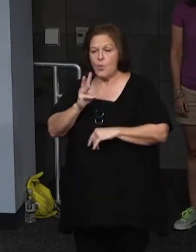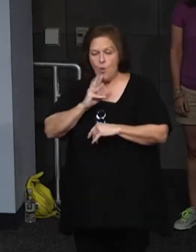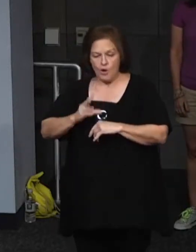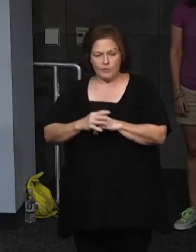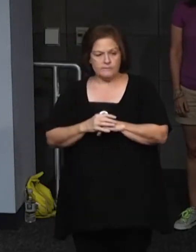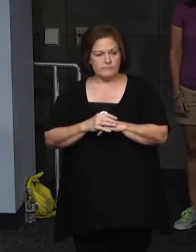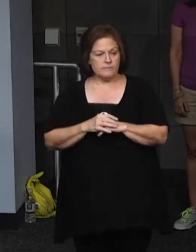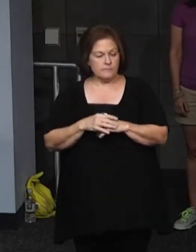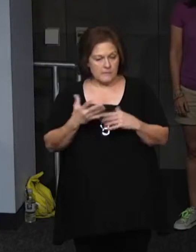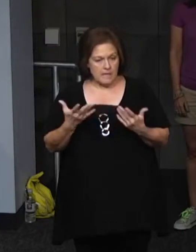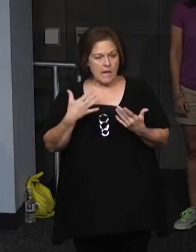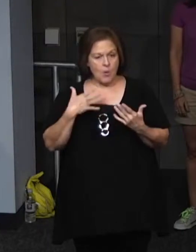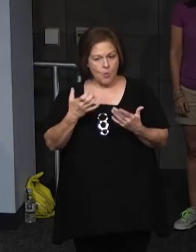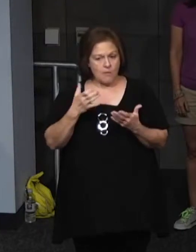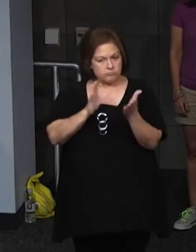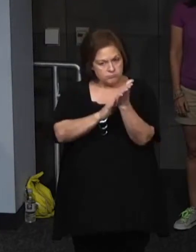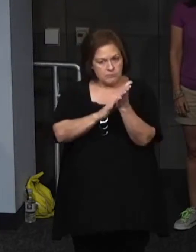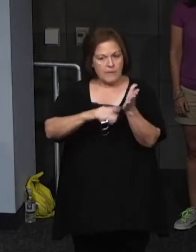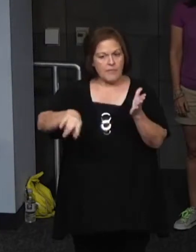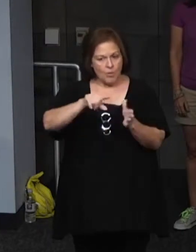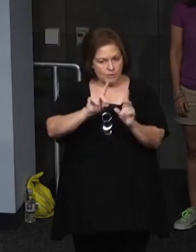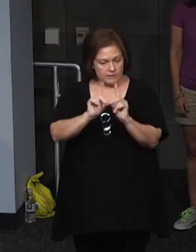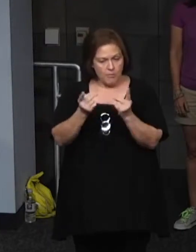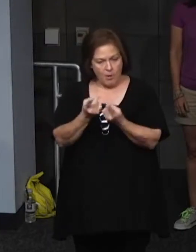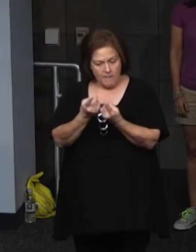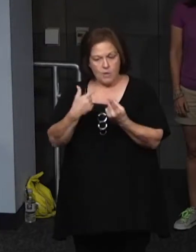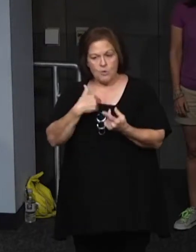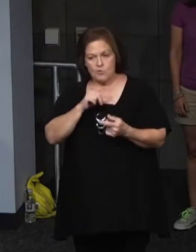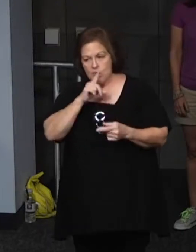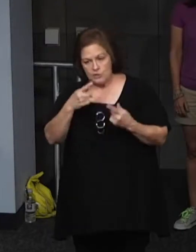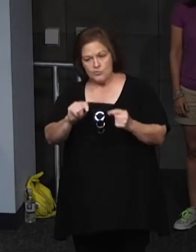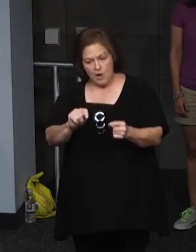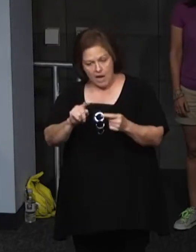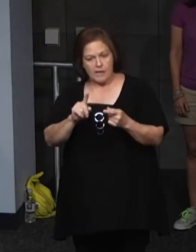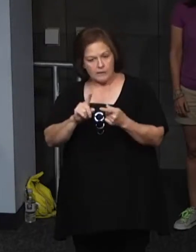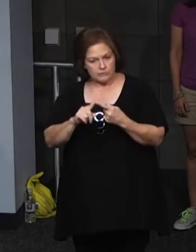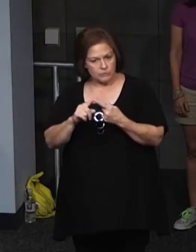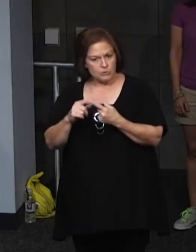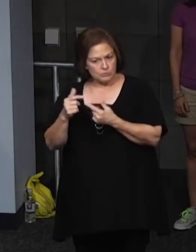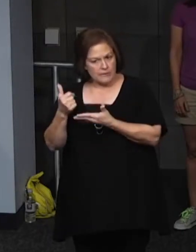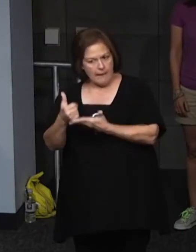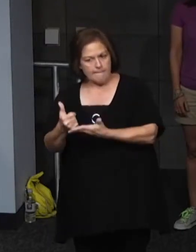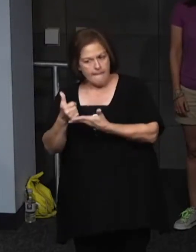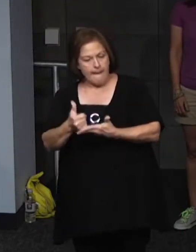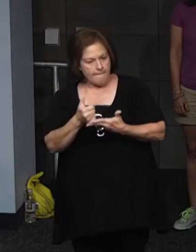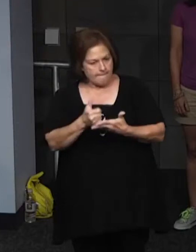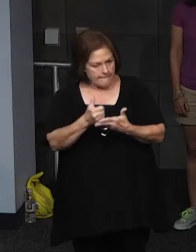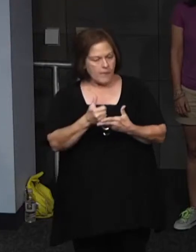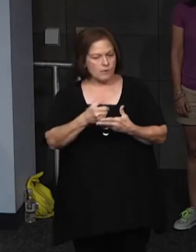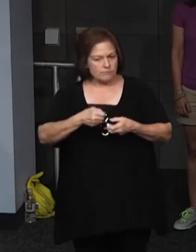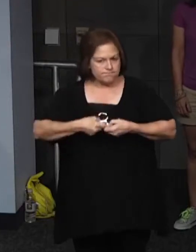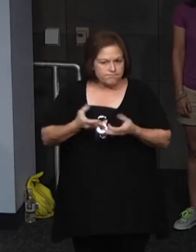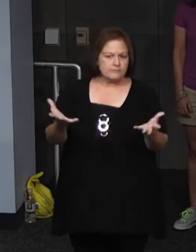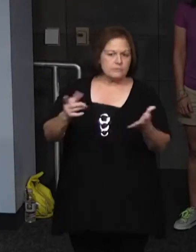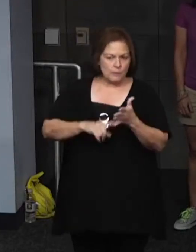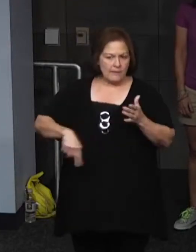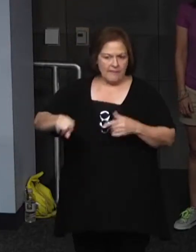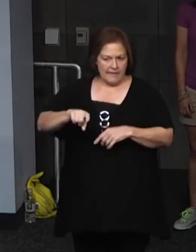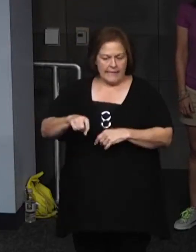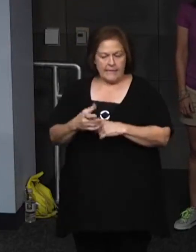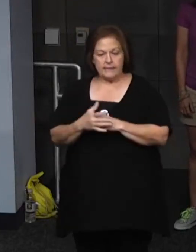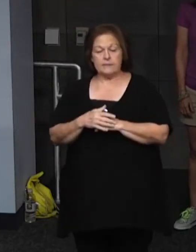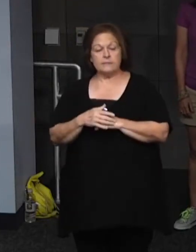water. So I want to commend all of our departments. We are really trying to respond quickly and get these resources out to the public as soon as possible.